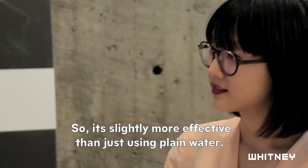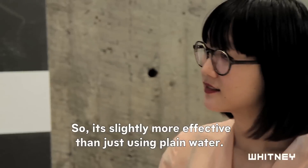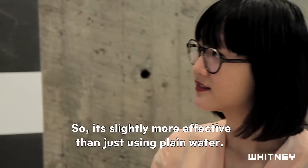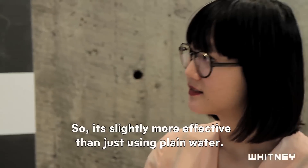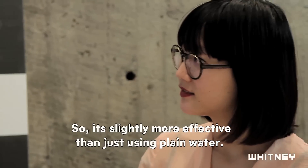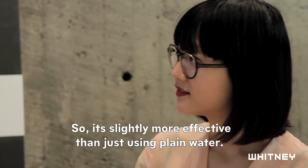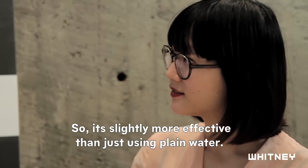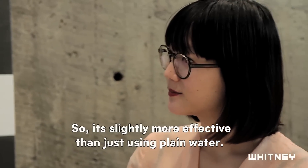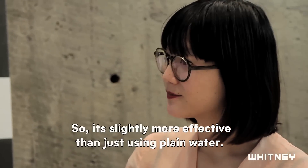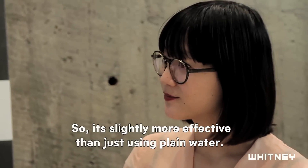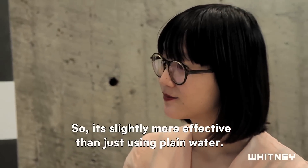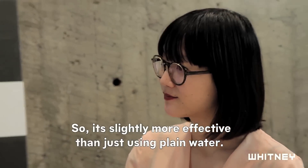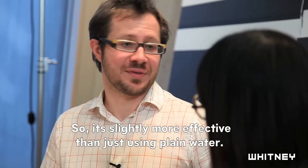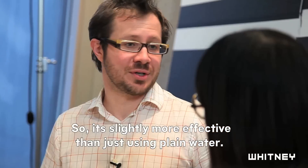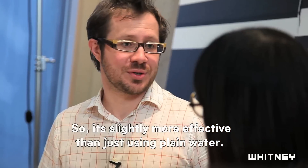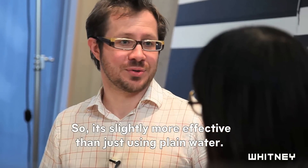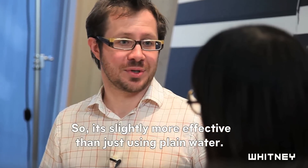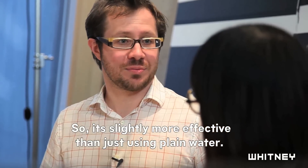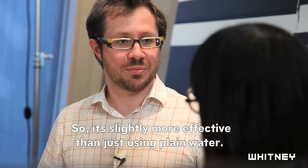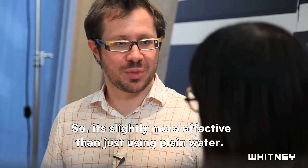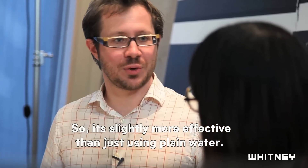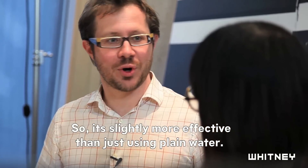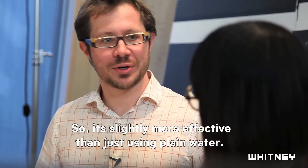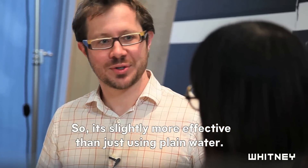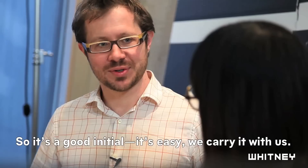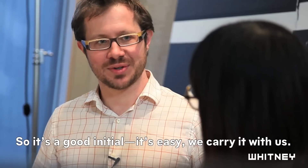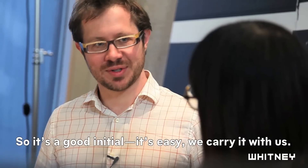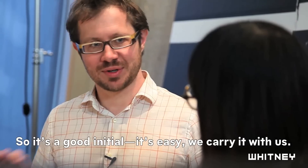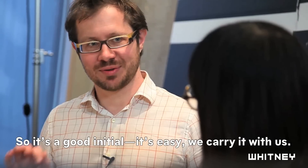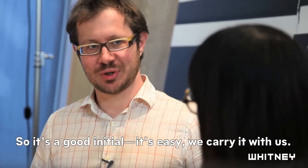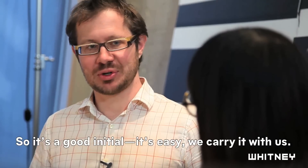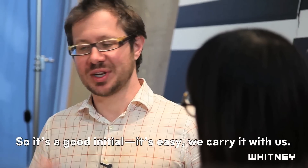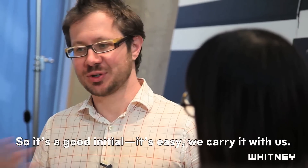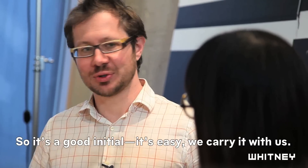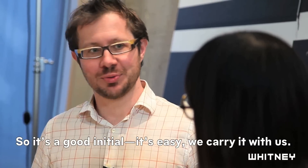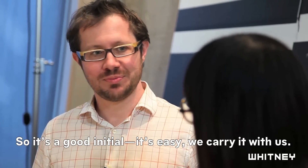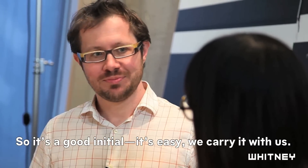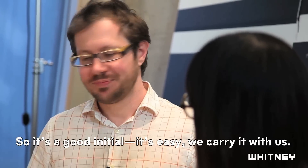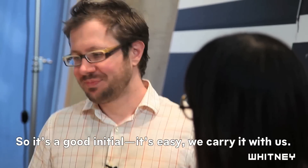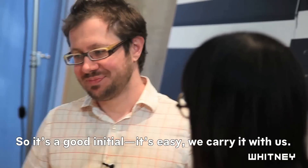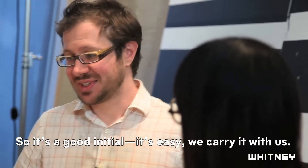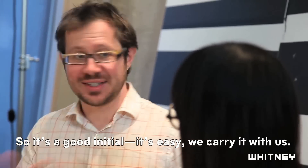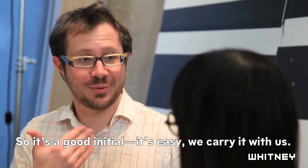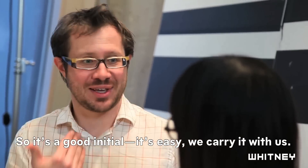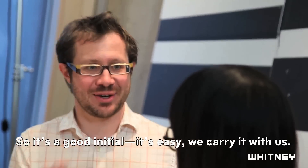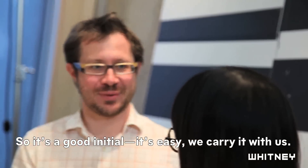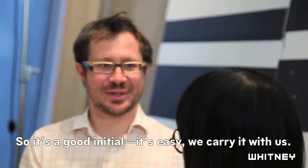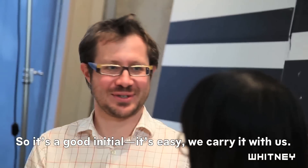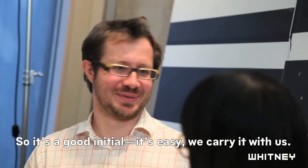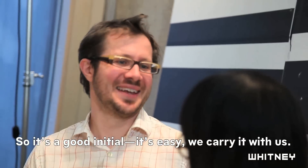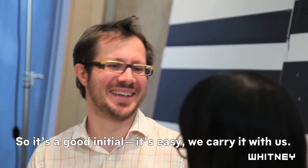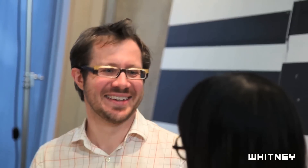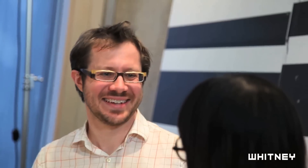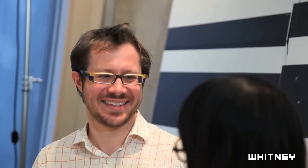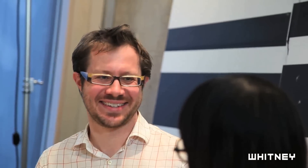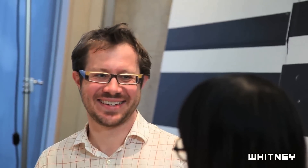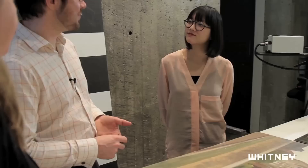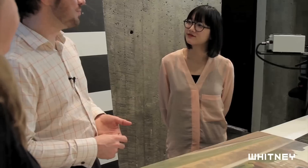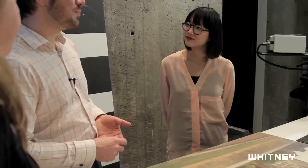So, it's slightly more effective than just using plain water. So, it's a good initial, it's easy we carry it with us.